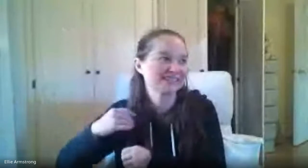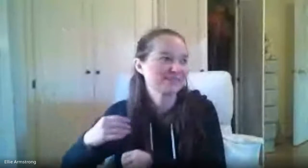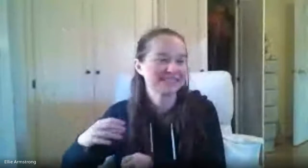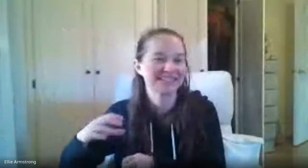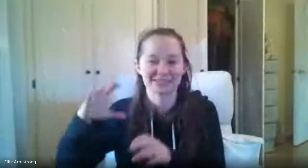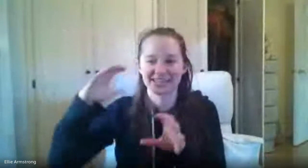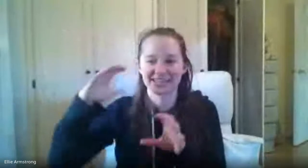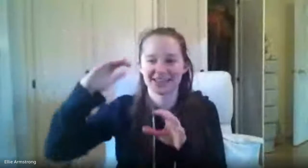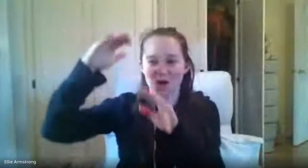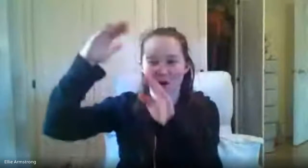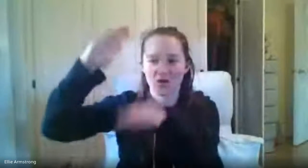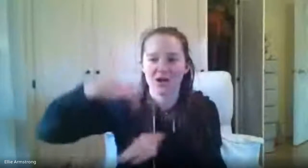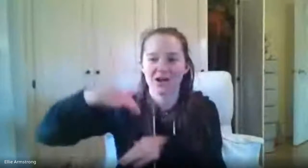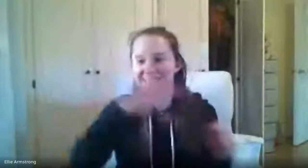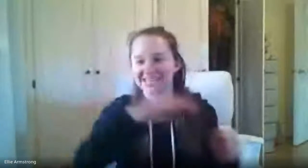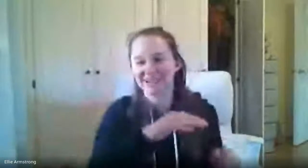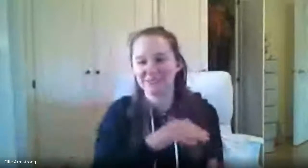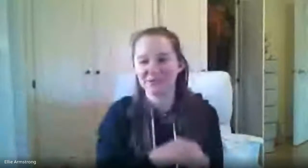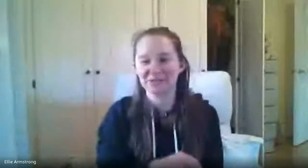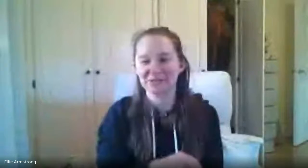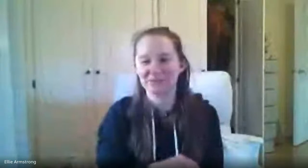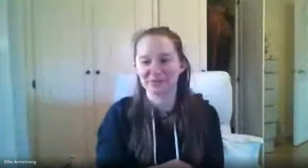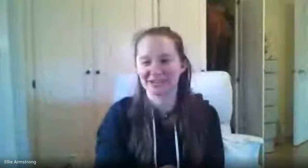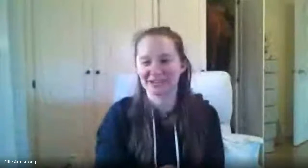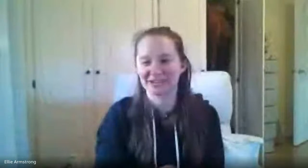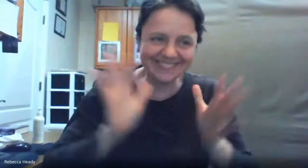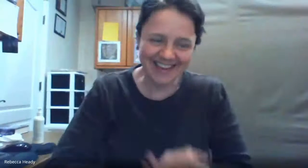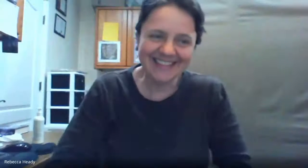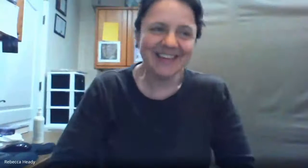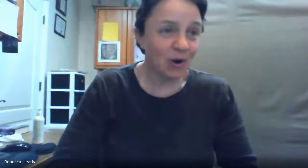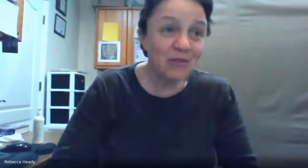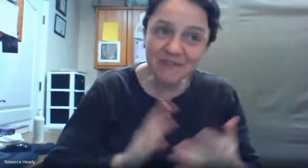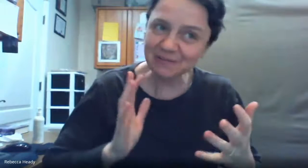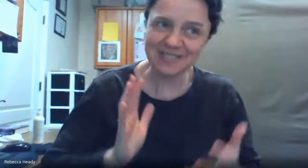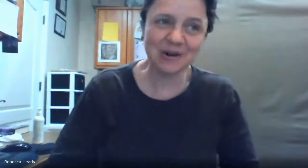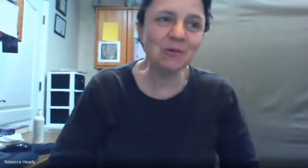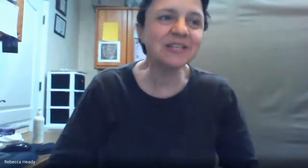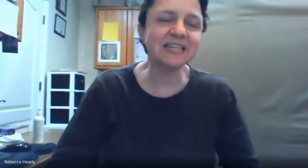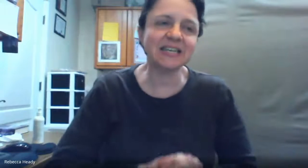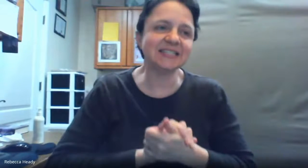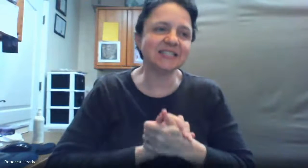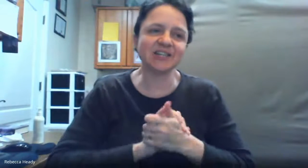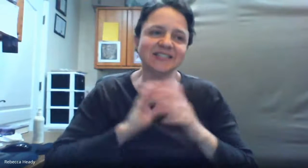speech therapist, and it was like all colors and animals pretty much. Yep. They're all the fun ones. They're all the ones that like types of